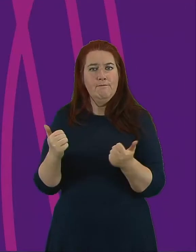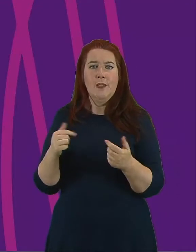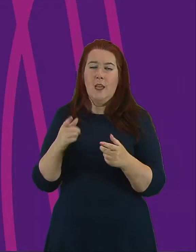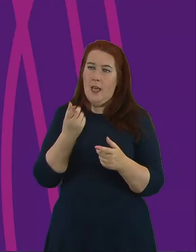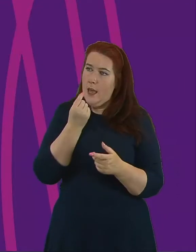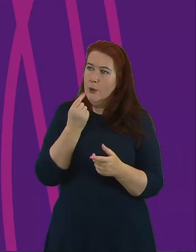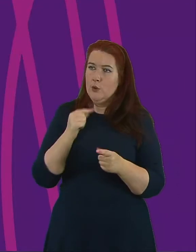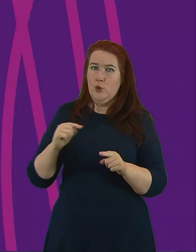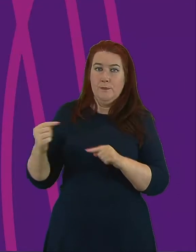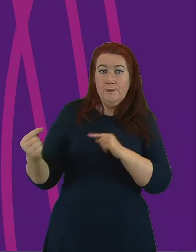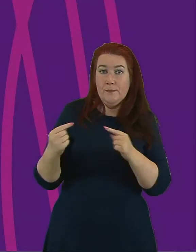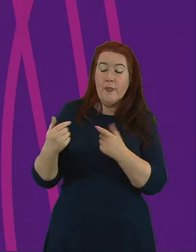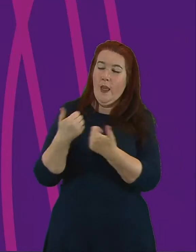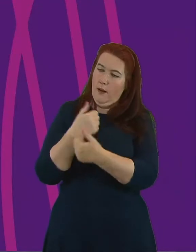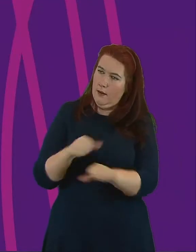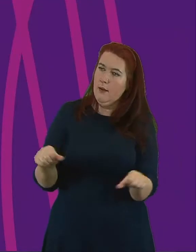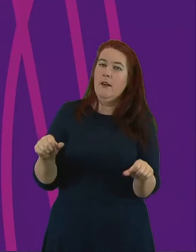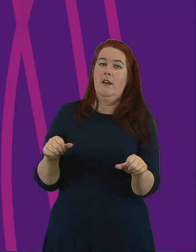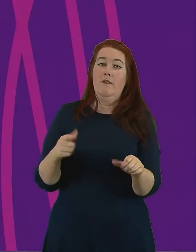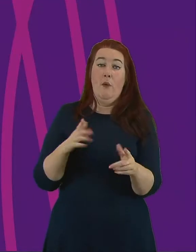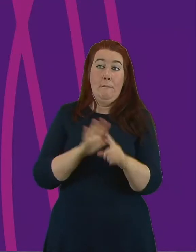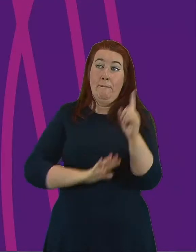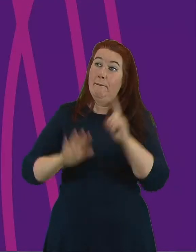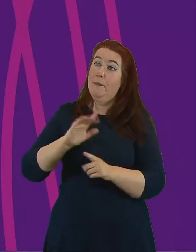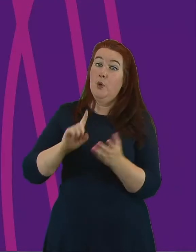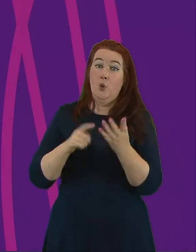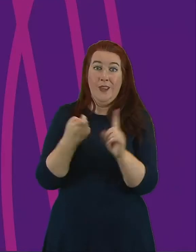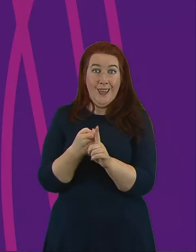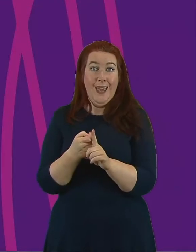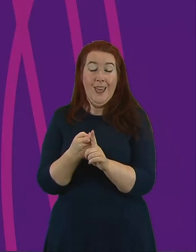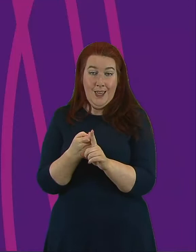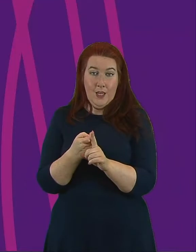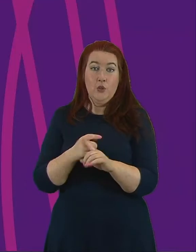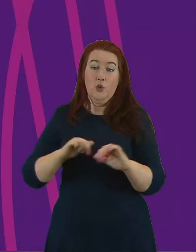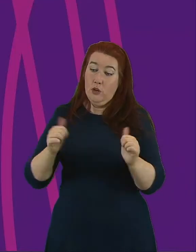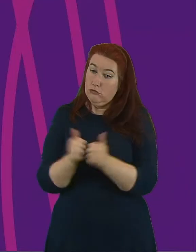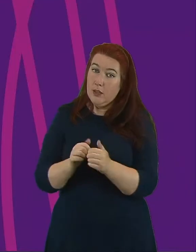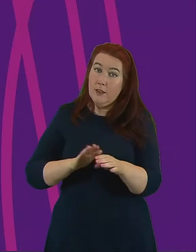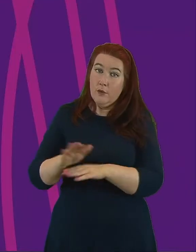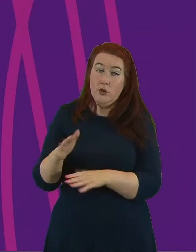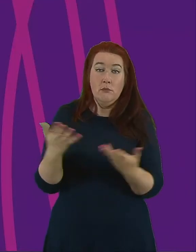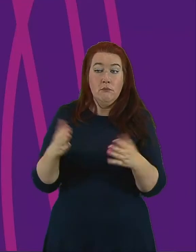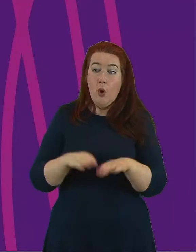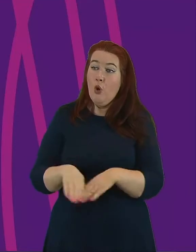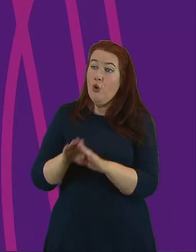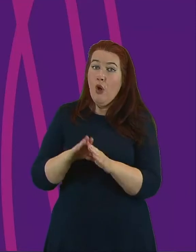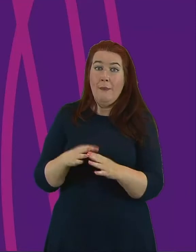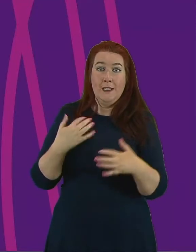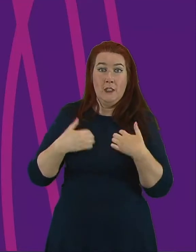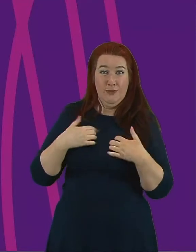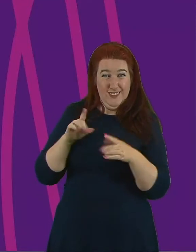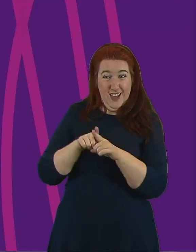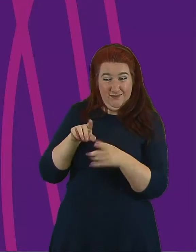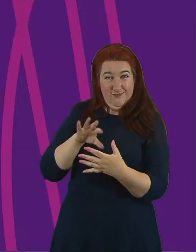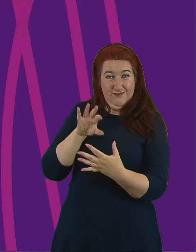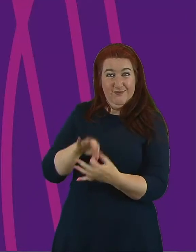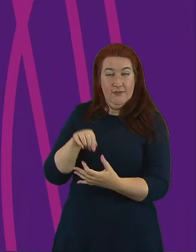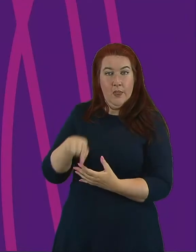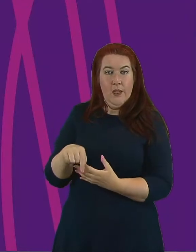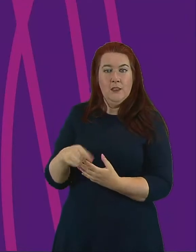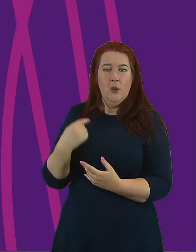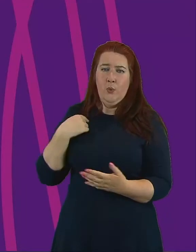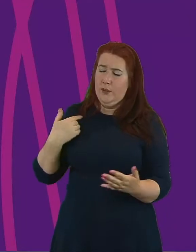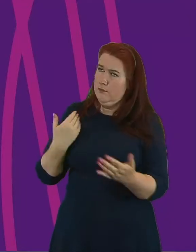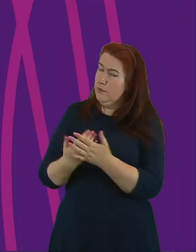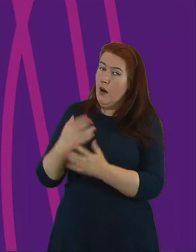between the nations and regions of the UK to agree the way ahead on areas of common interest like this. It's what we've argued